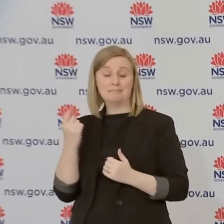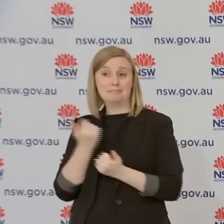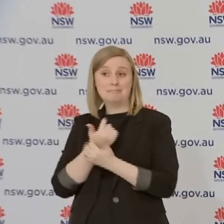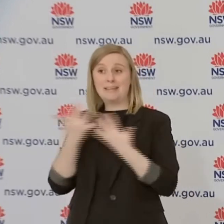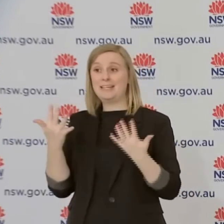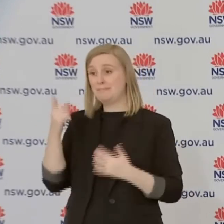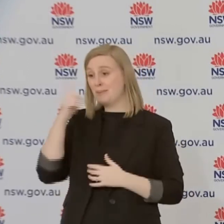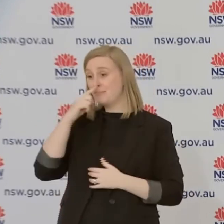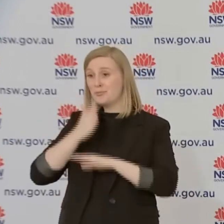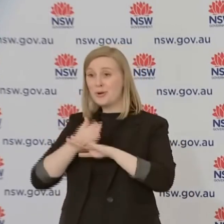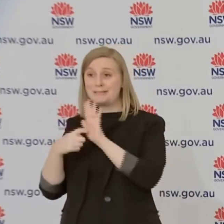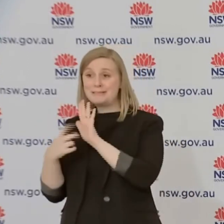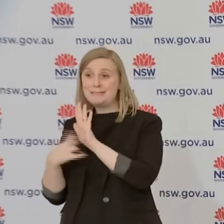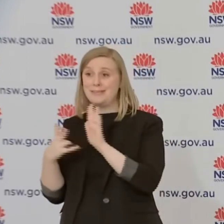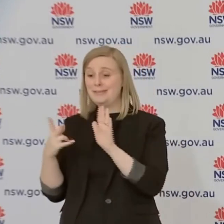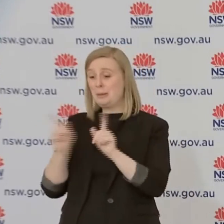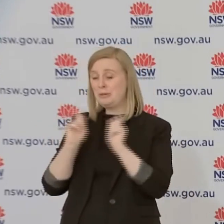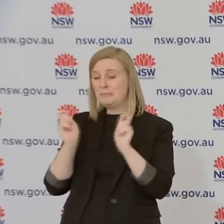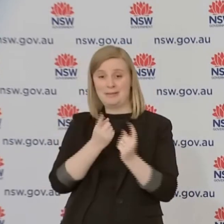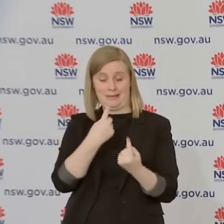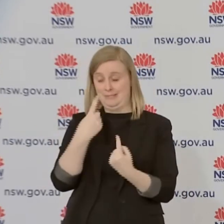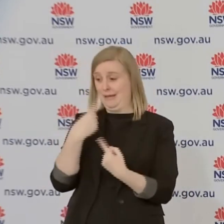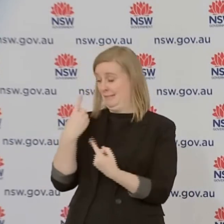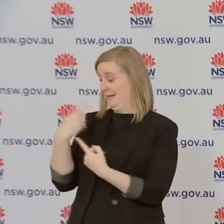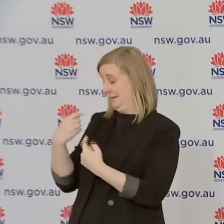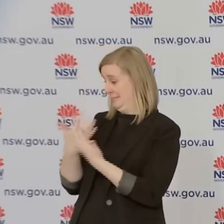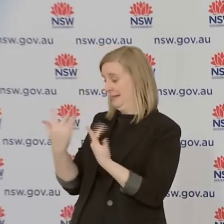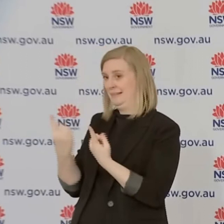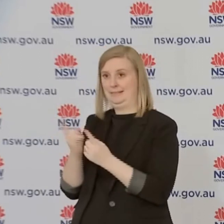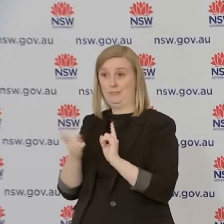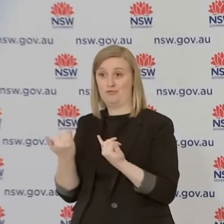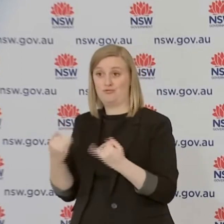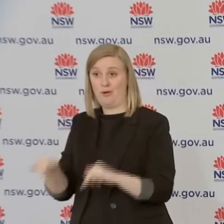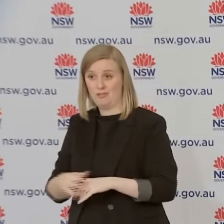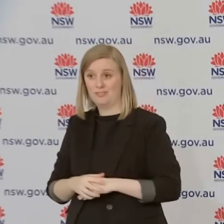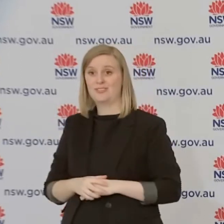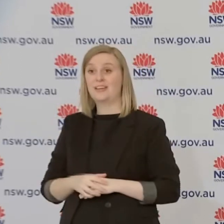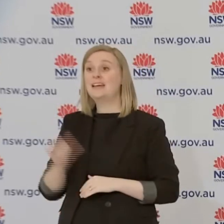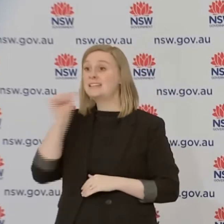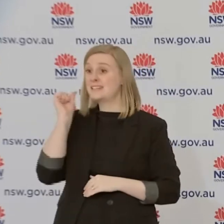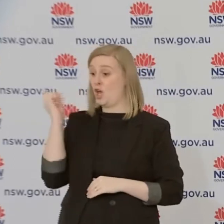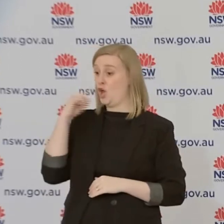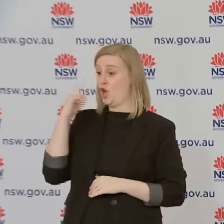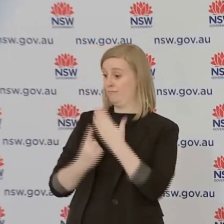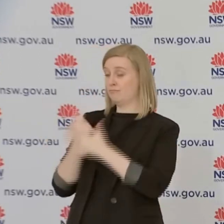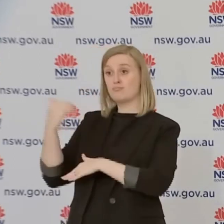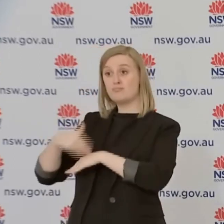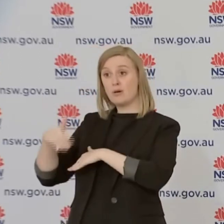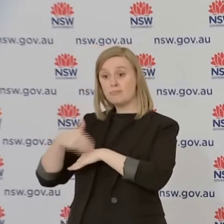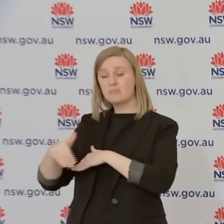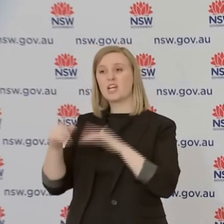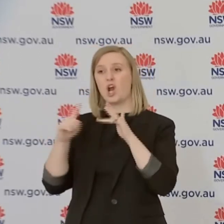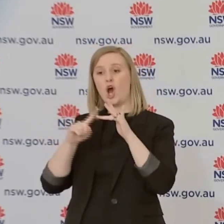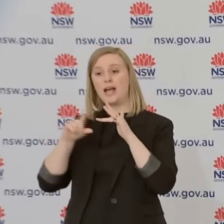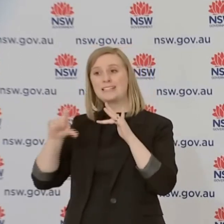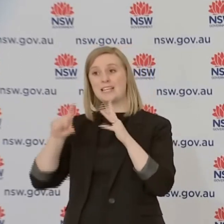that aren't always accurate. I heard yesterday there were some problems in the ICU, so I personally rang the hospital management and was